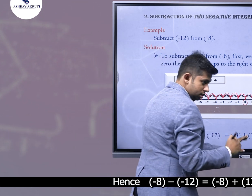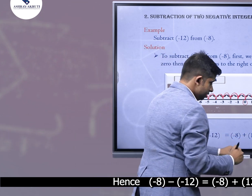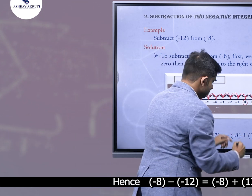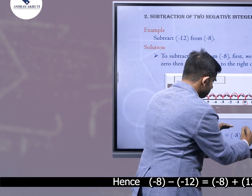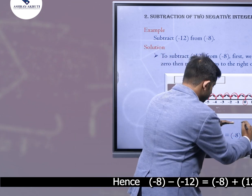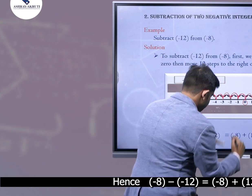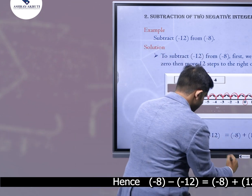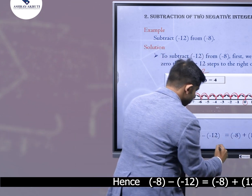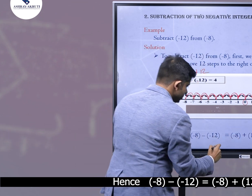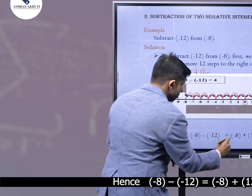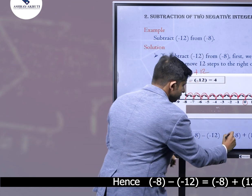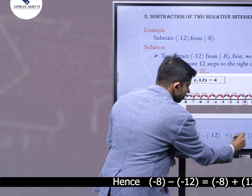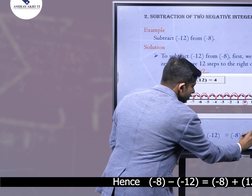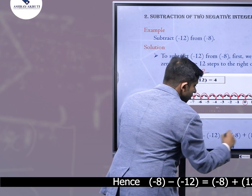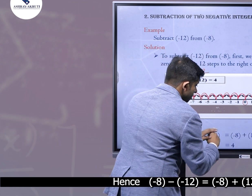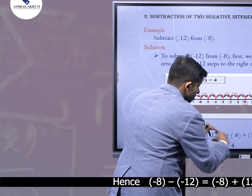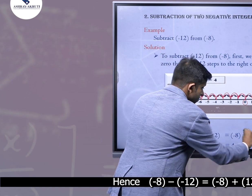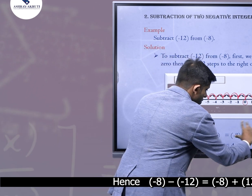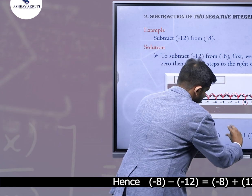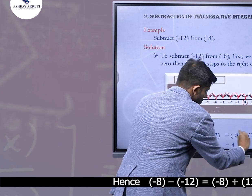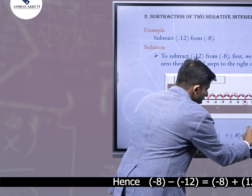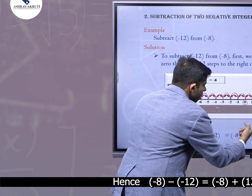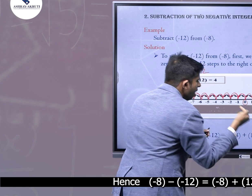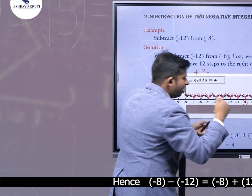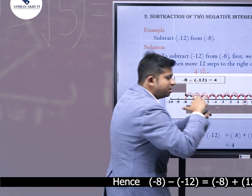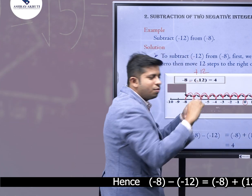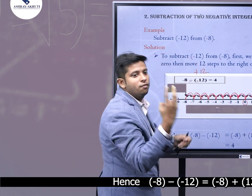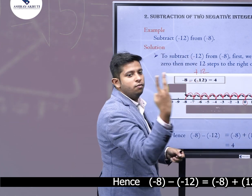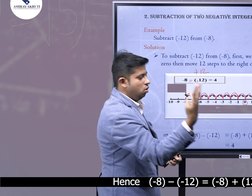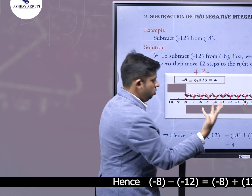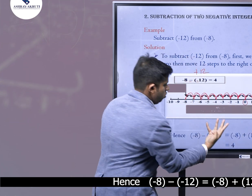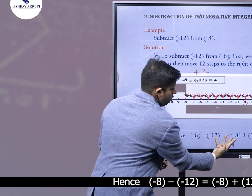is equal to minus 8 plus 12, which is equal to 4.